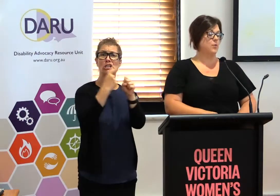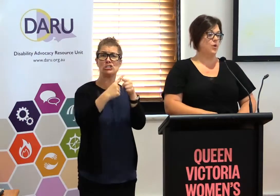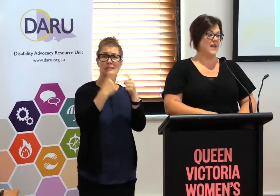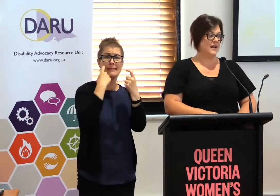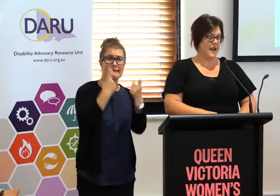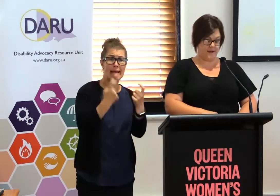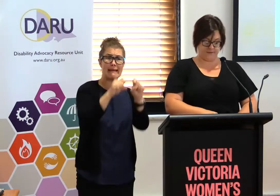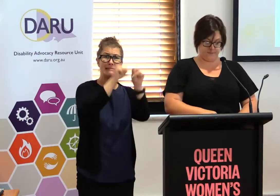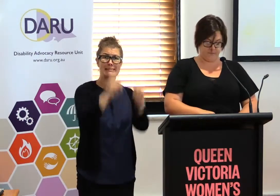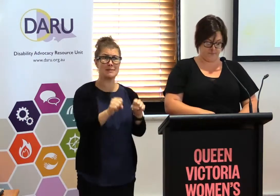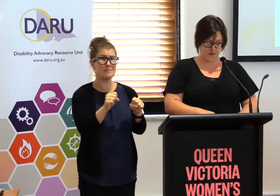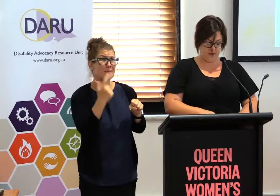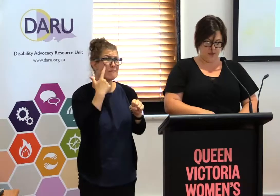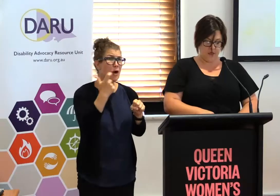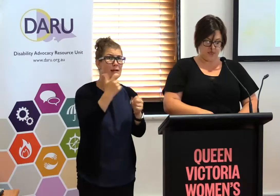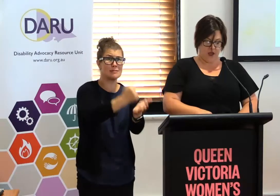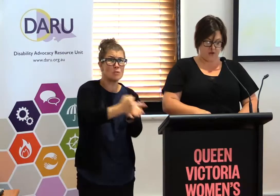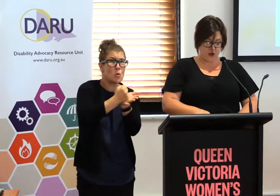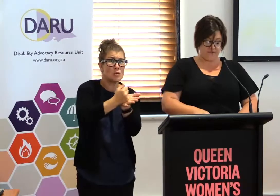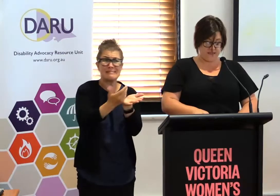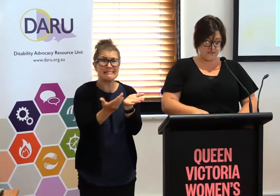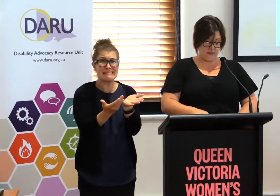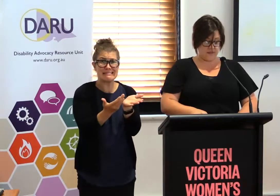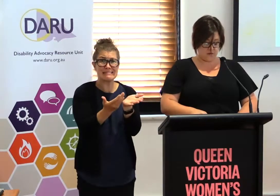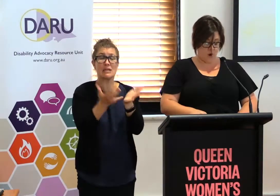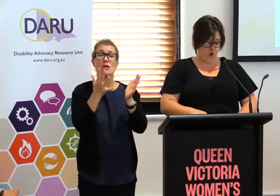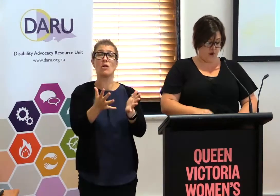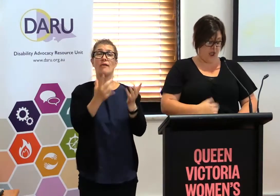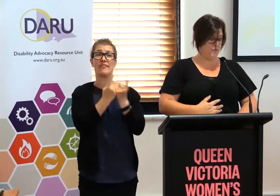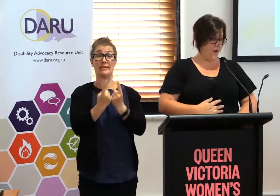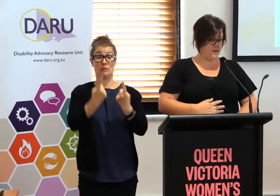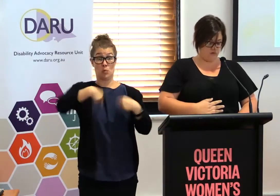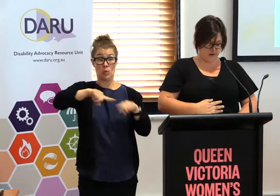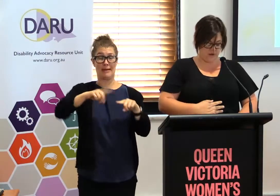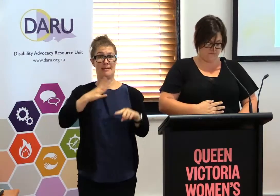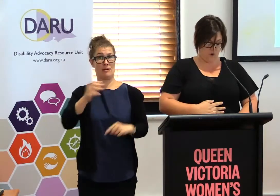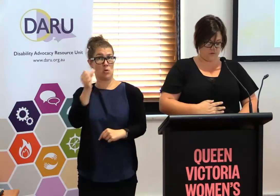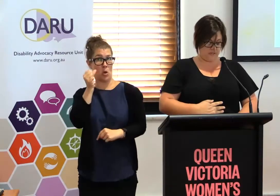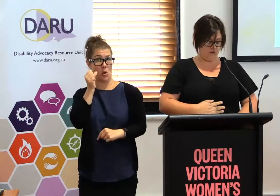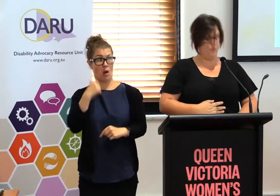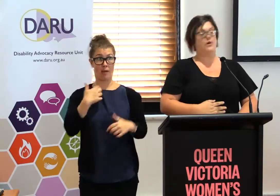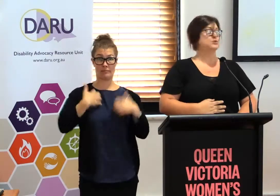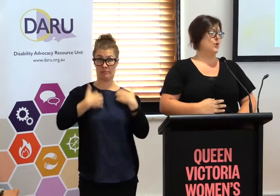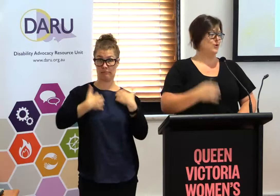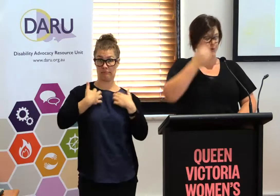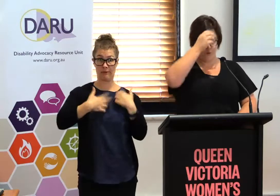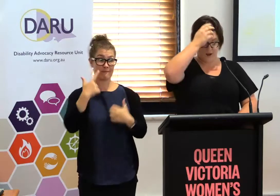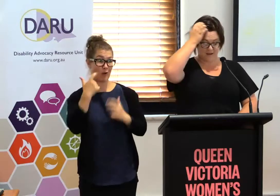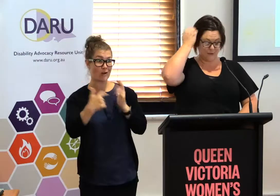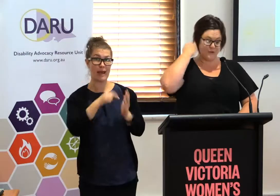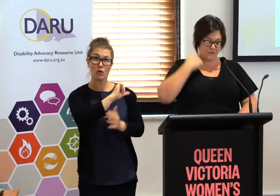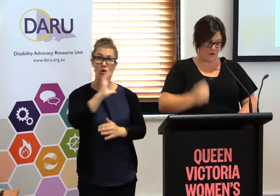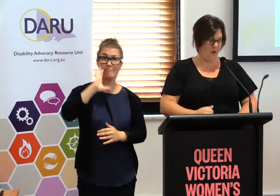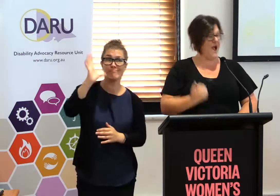disability-related support they need. There are a lot of things we need to know, and I, for one, am really looking forward to hearing more, and I'm sure you all